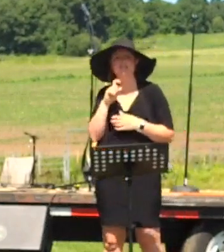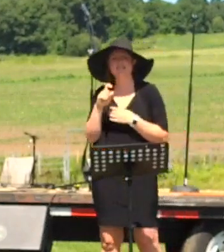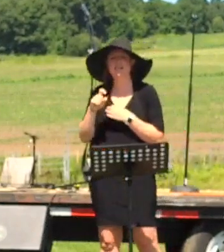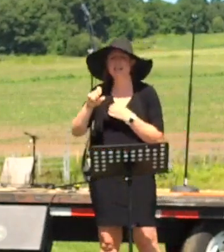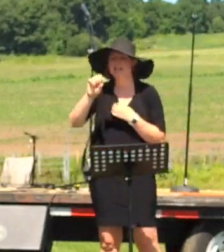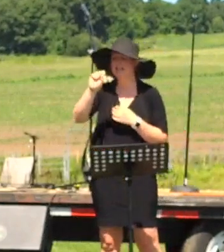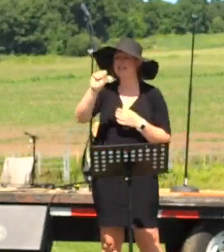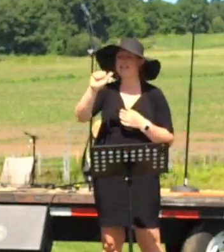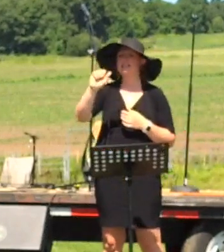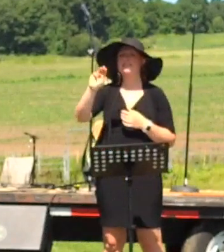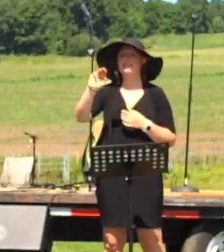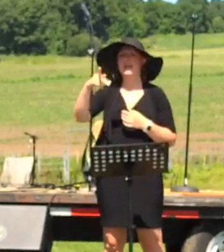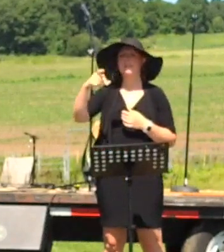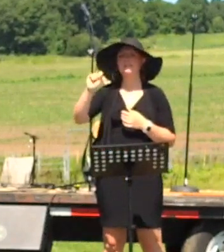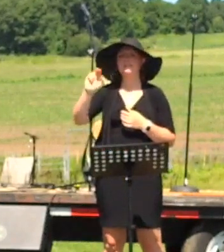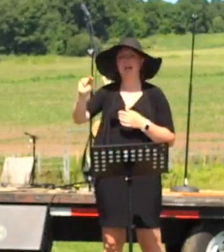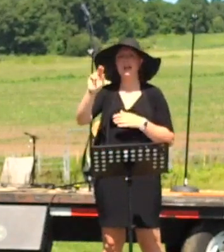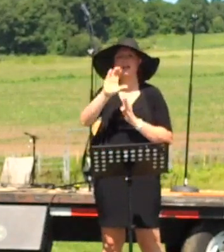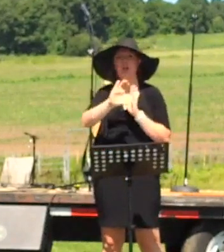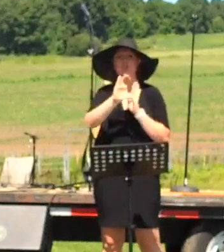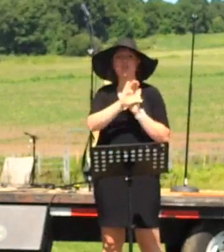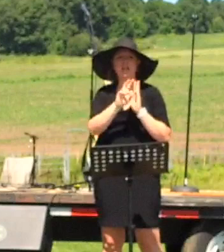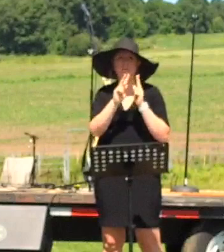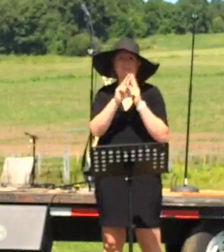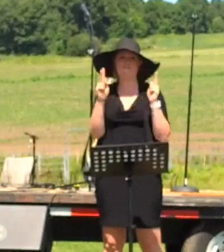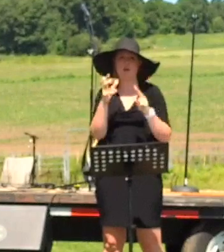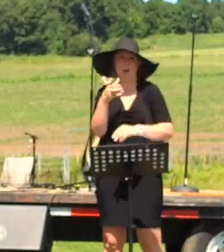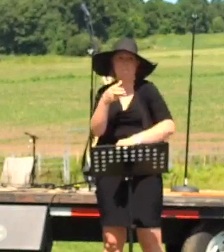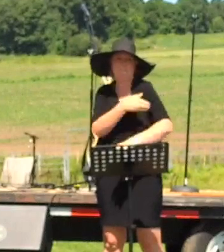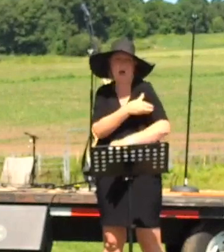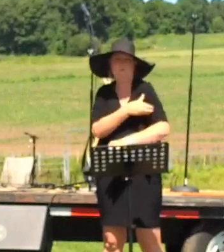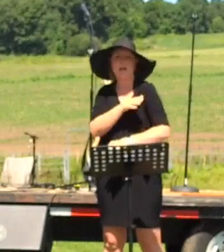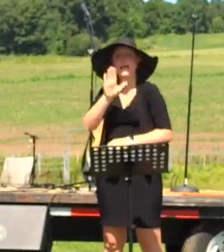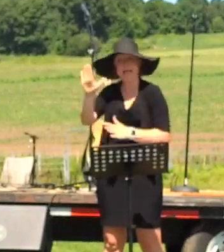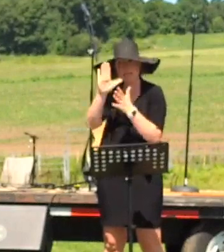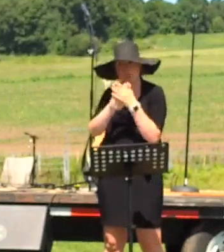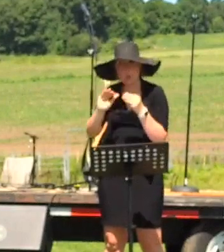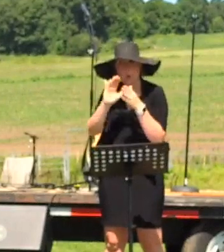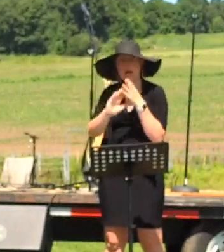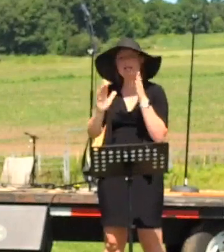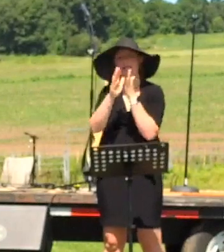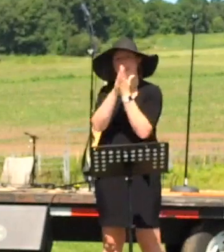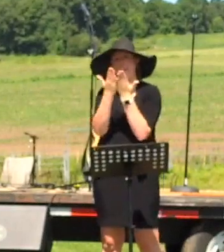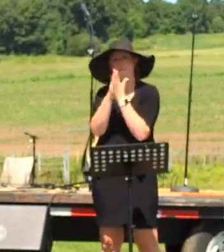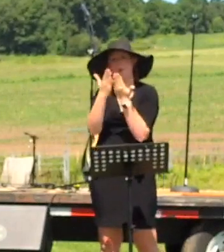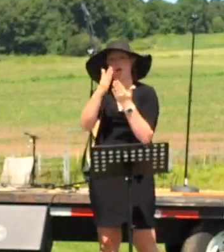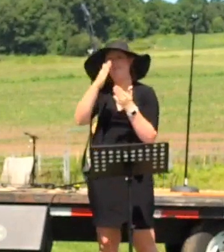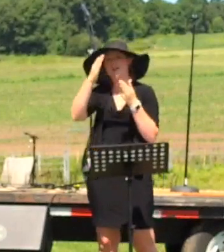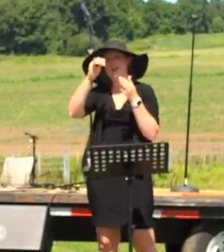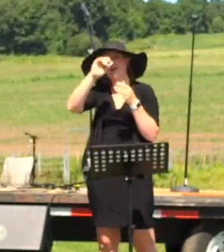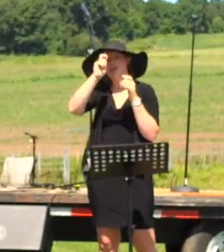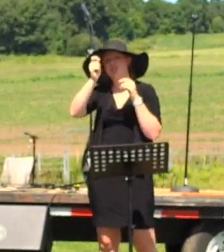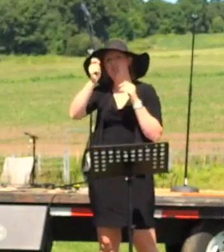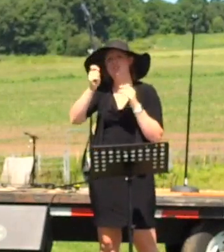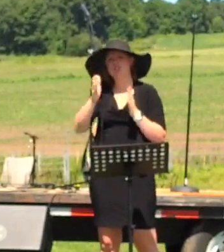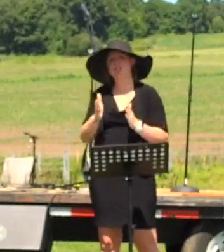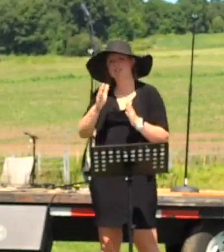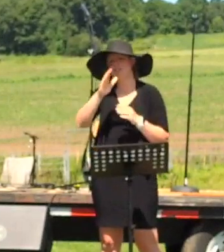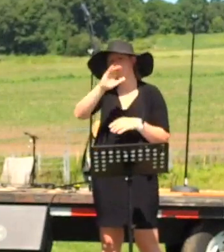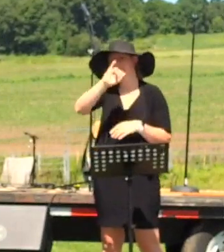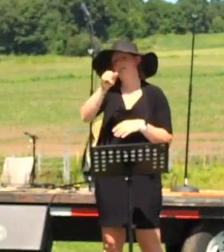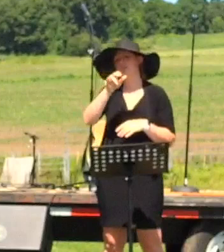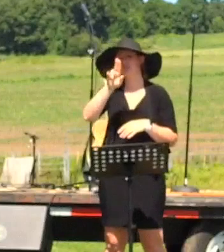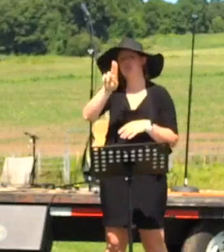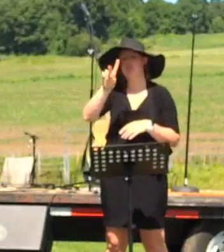was incredibly powerful. If you want to read about Samson, his story is in the book of Judges. Again, we're back in the good old Testament